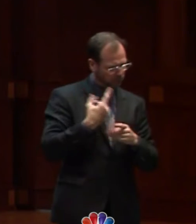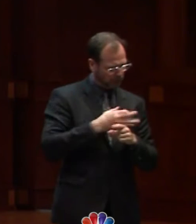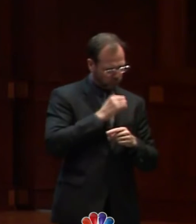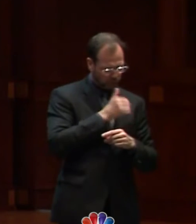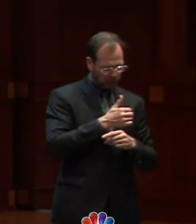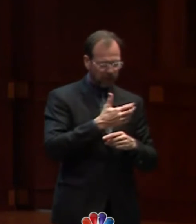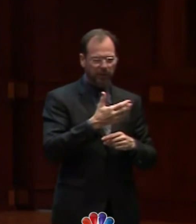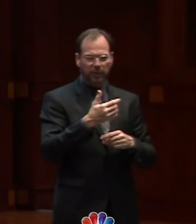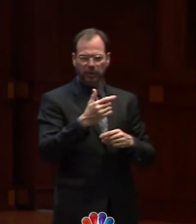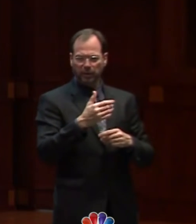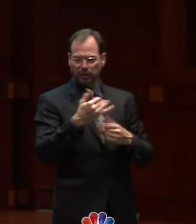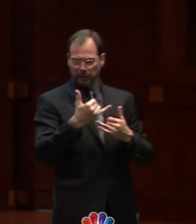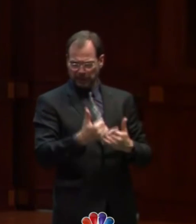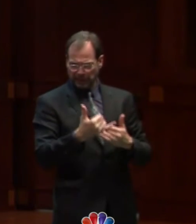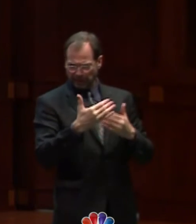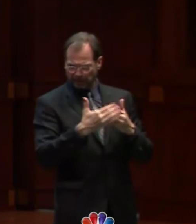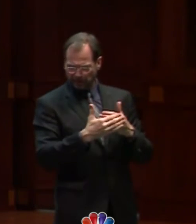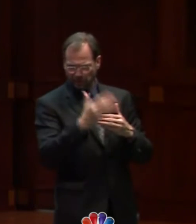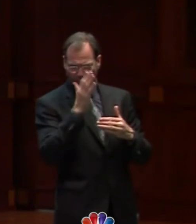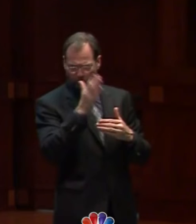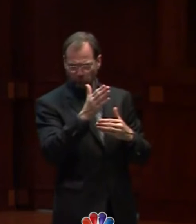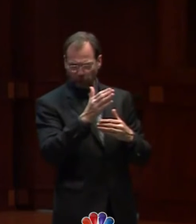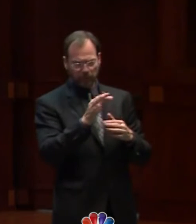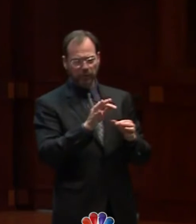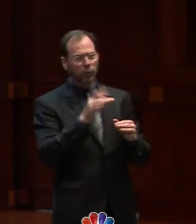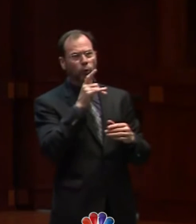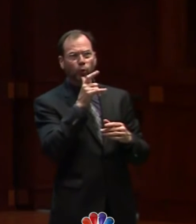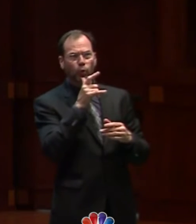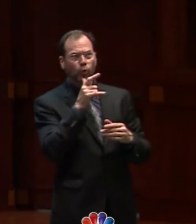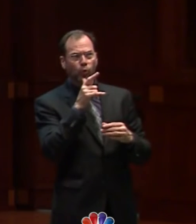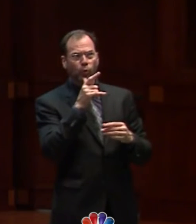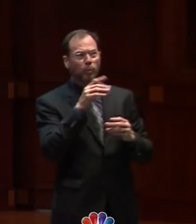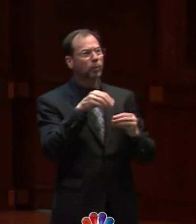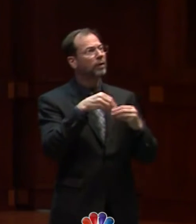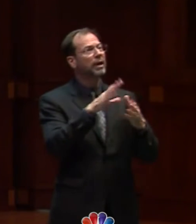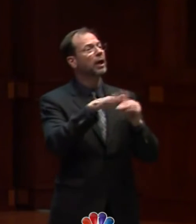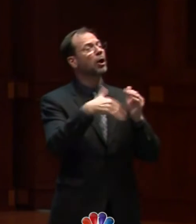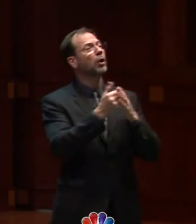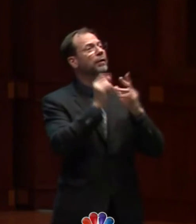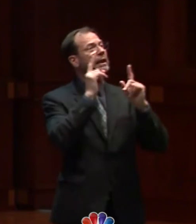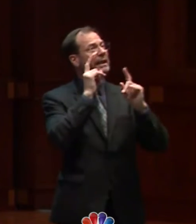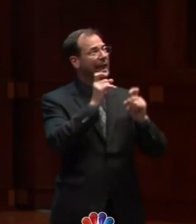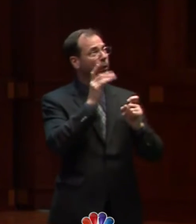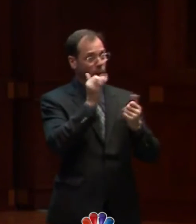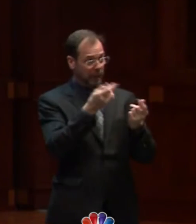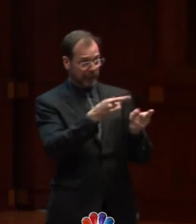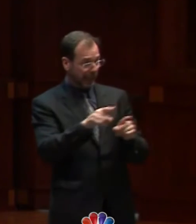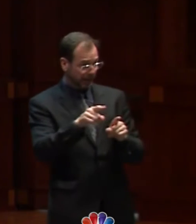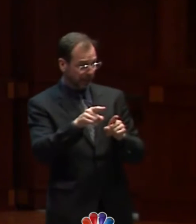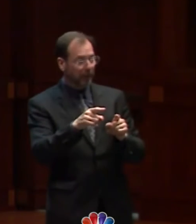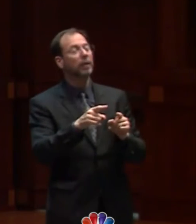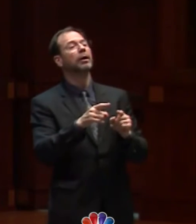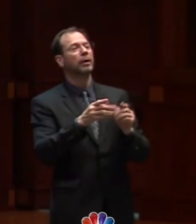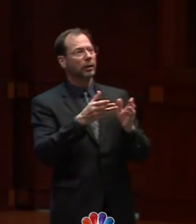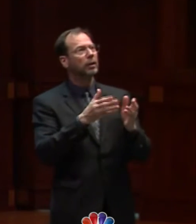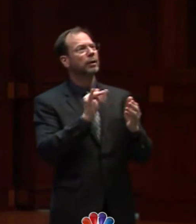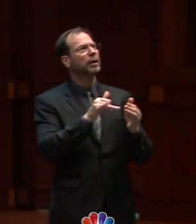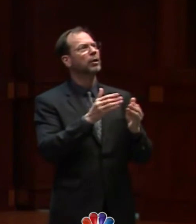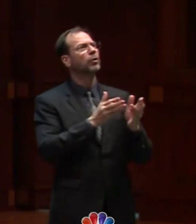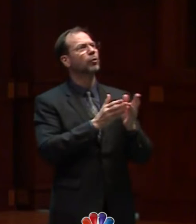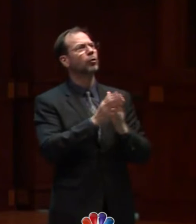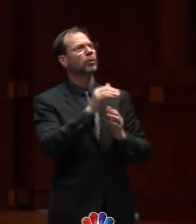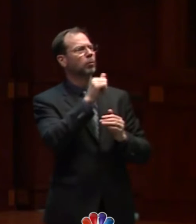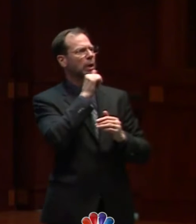either right now, but definitely in the future, the primary provider of all the testing that will be taking place will be through